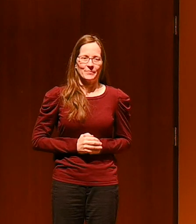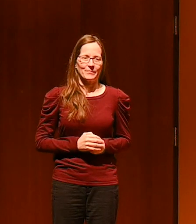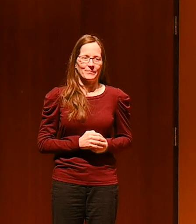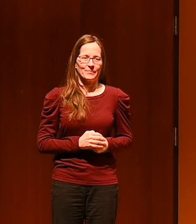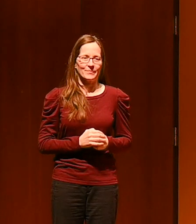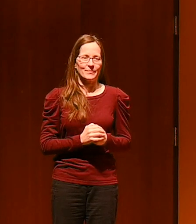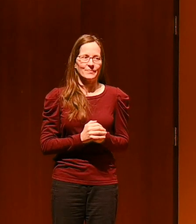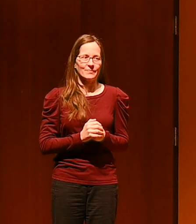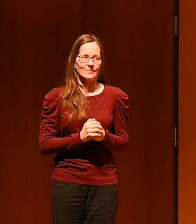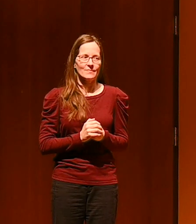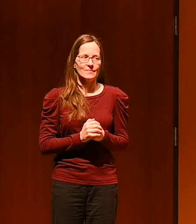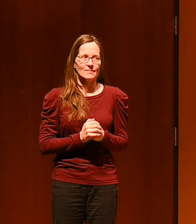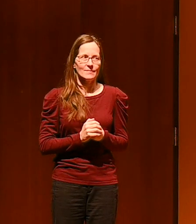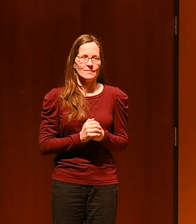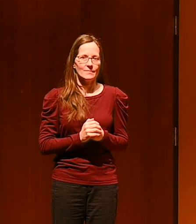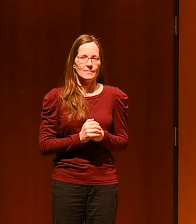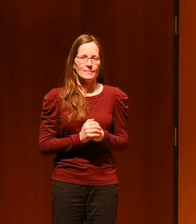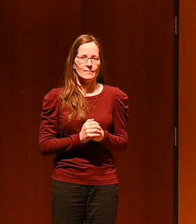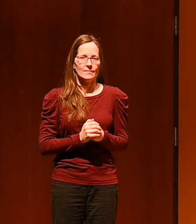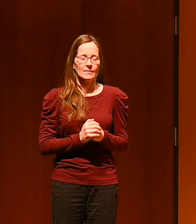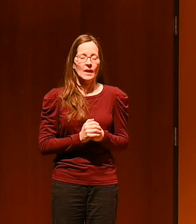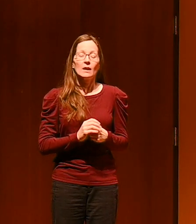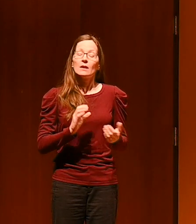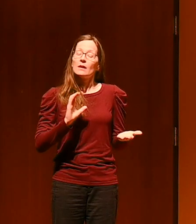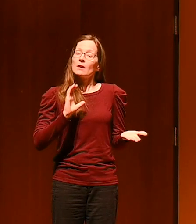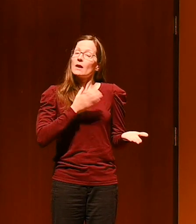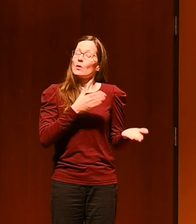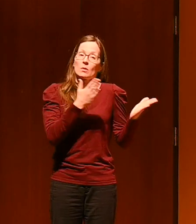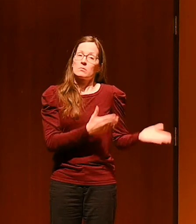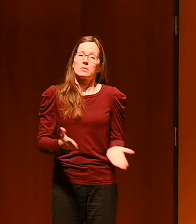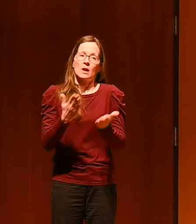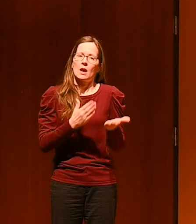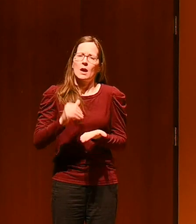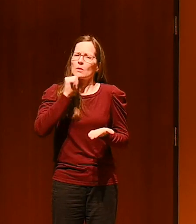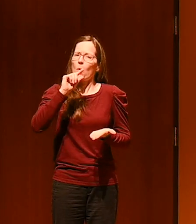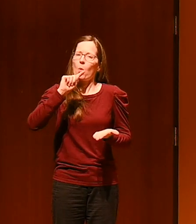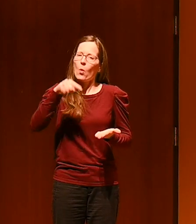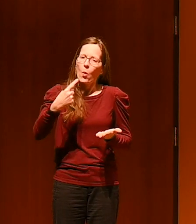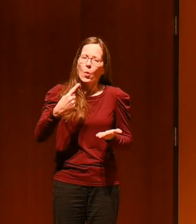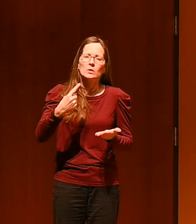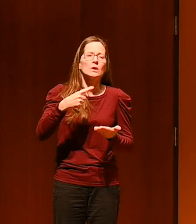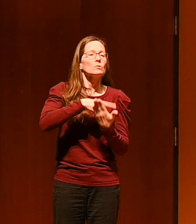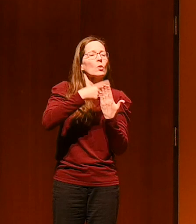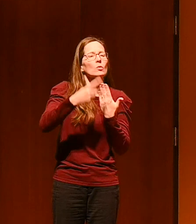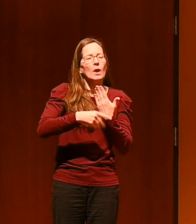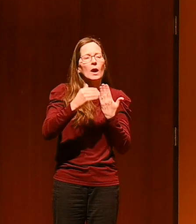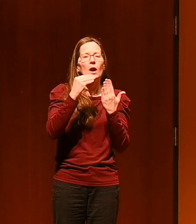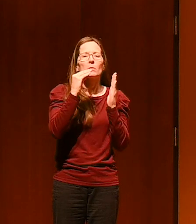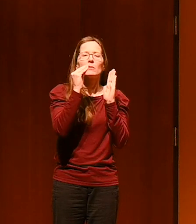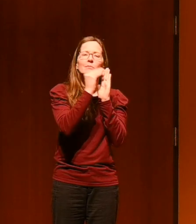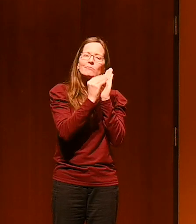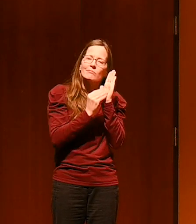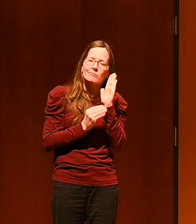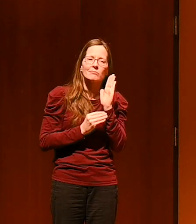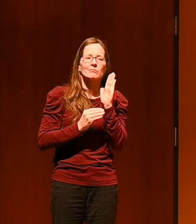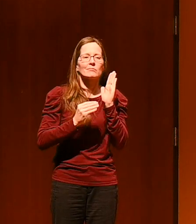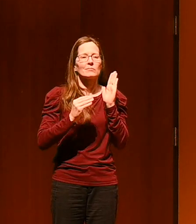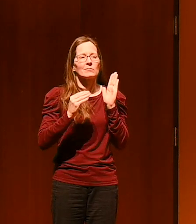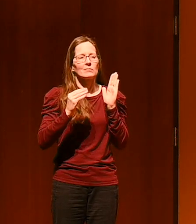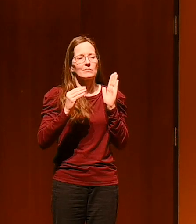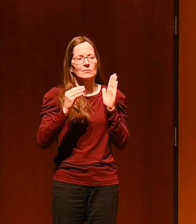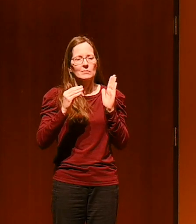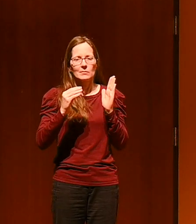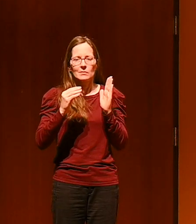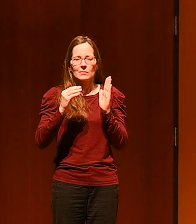This plan is about more than programs and policies. It's about people. It's about empowering